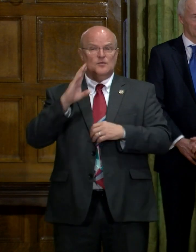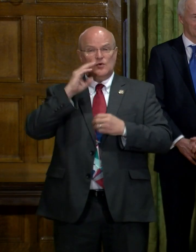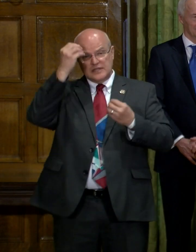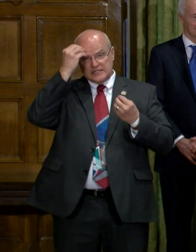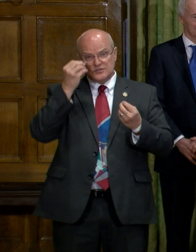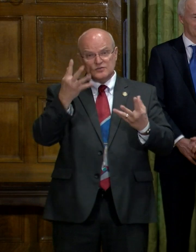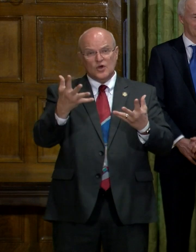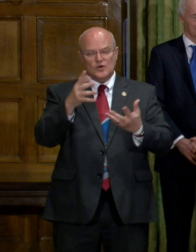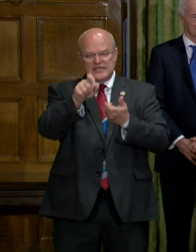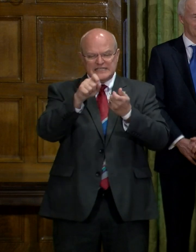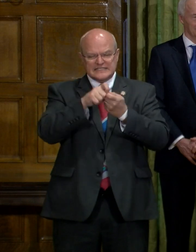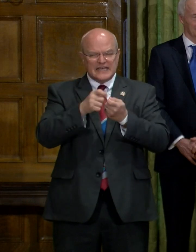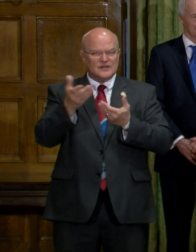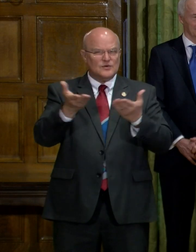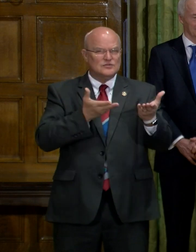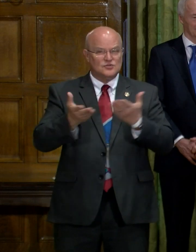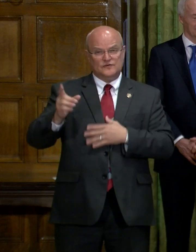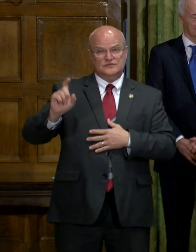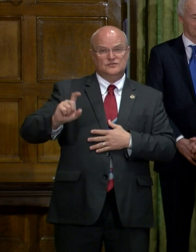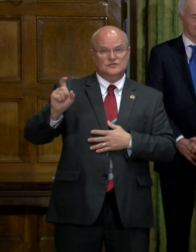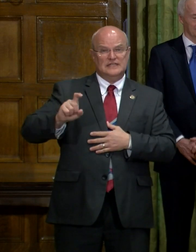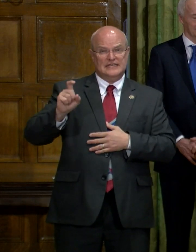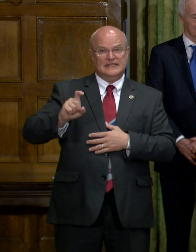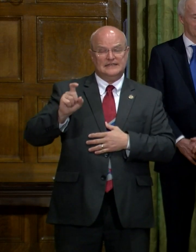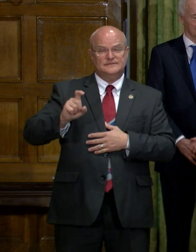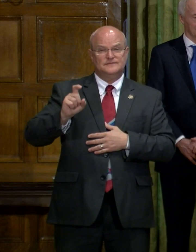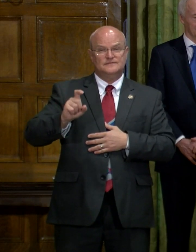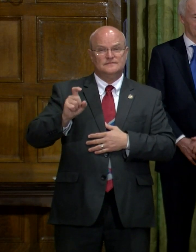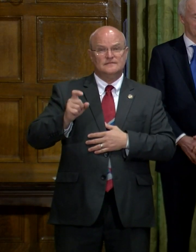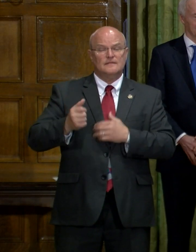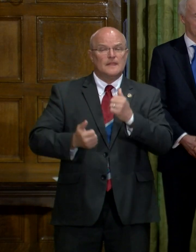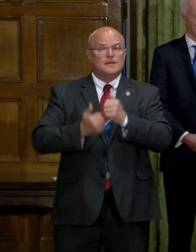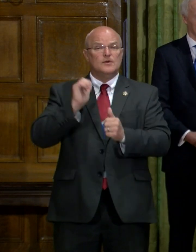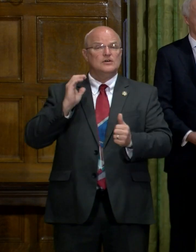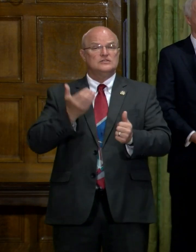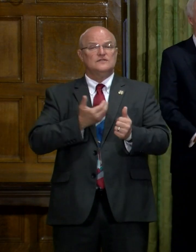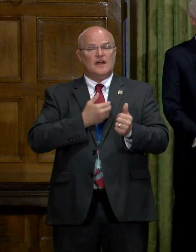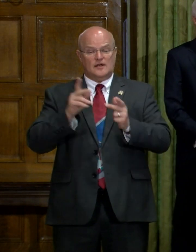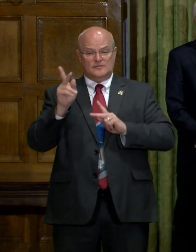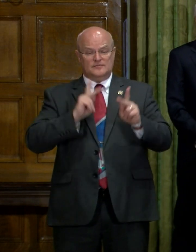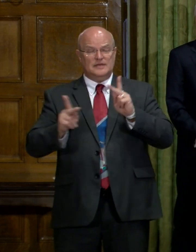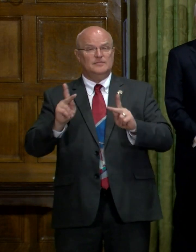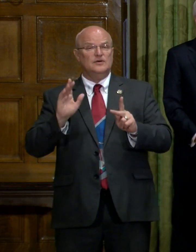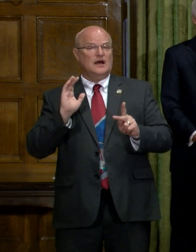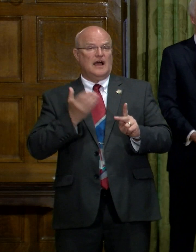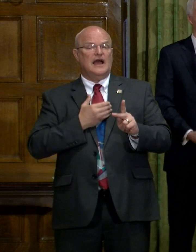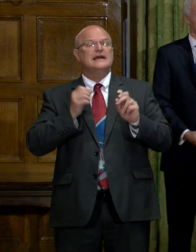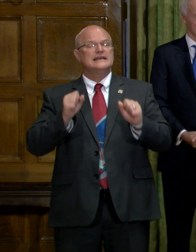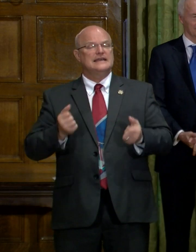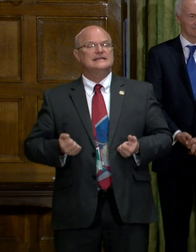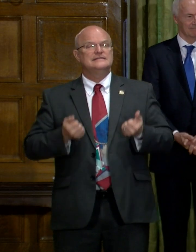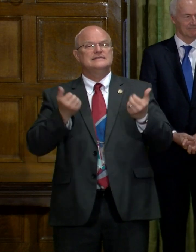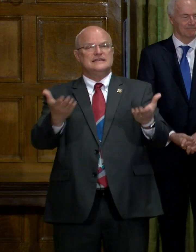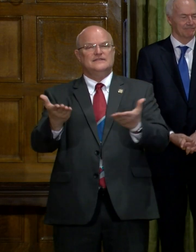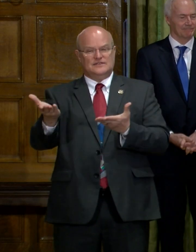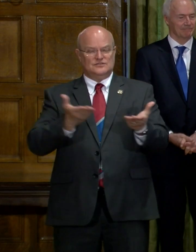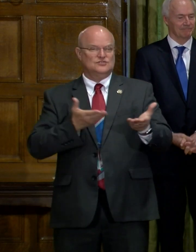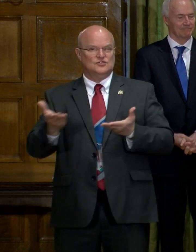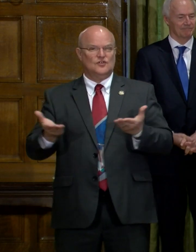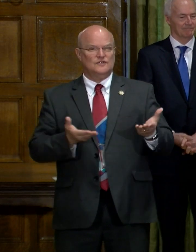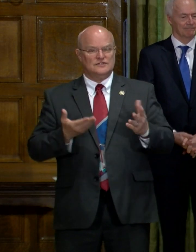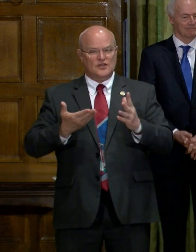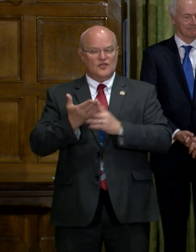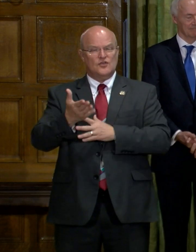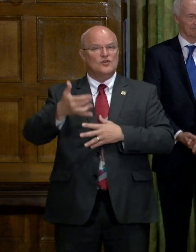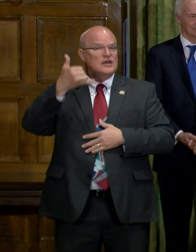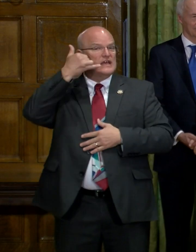let you know exactly what kind of service you need. And most of our providers, if not all of our providers, are able to provide those services